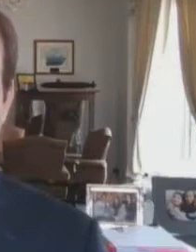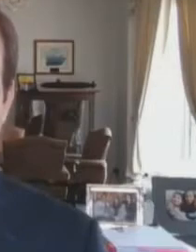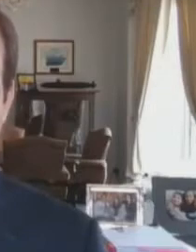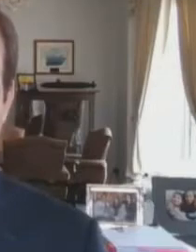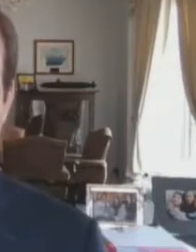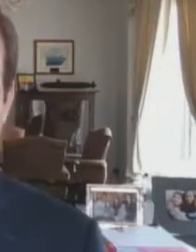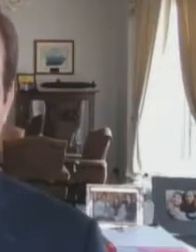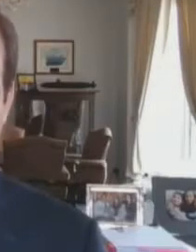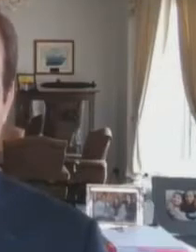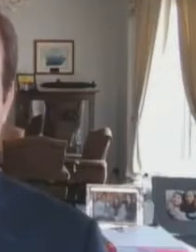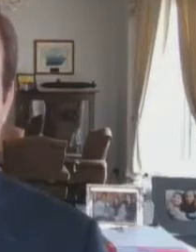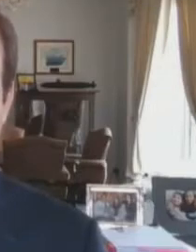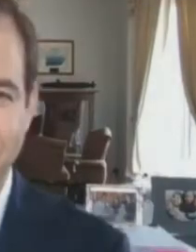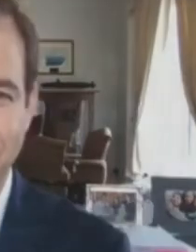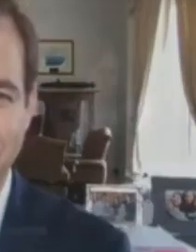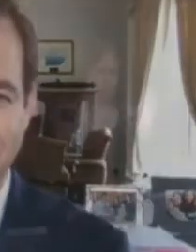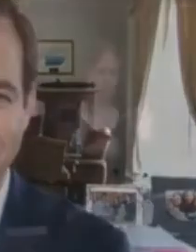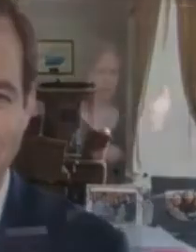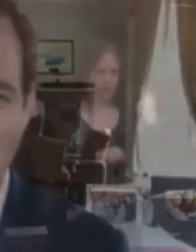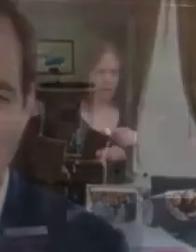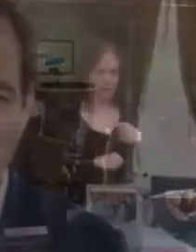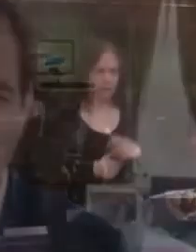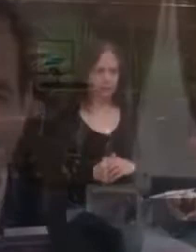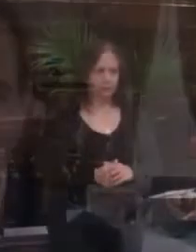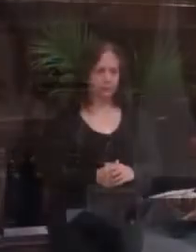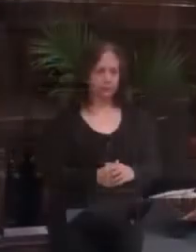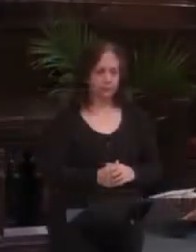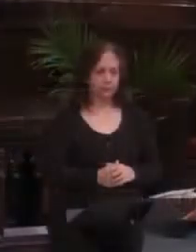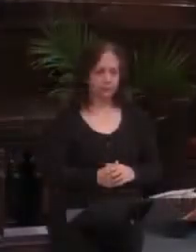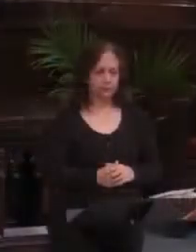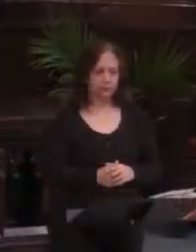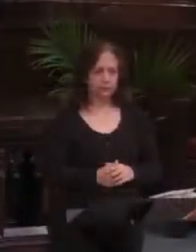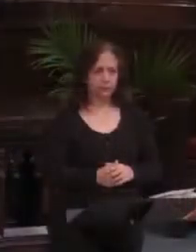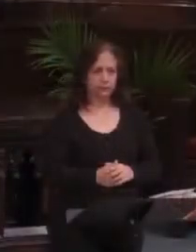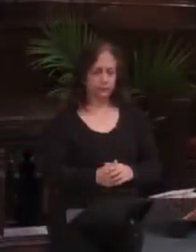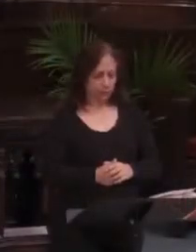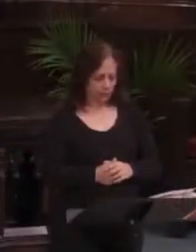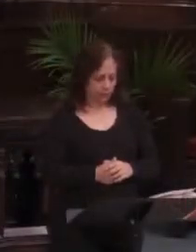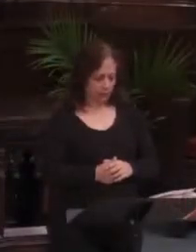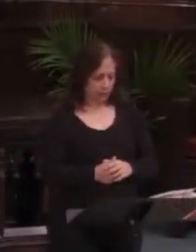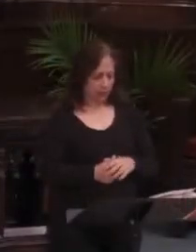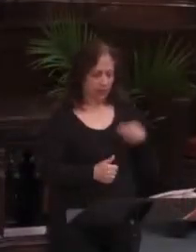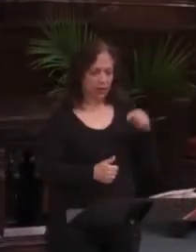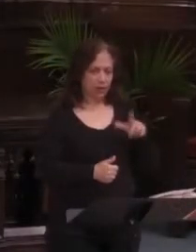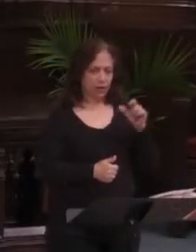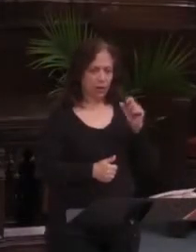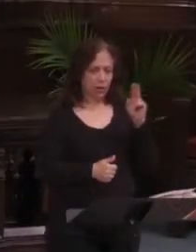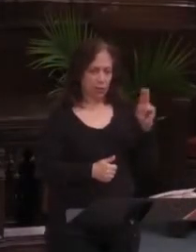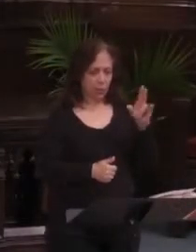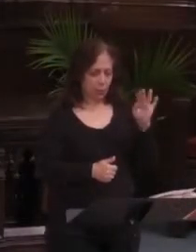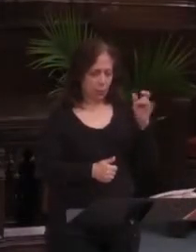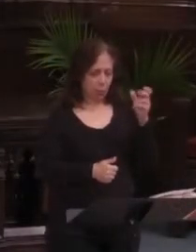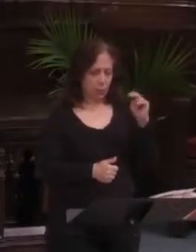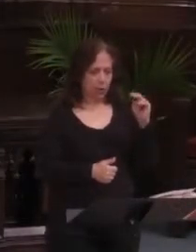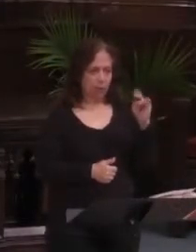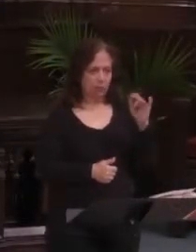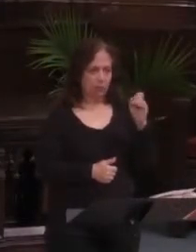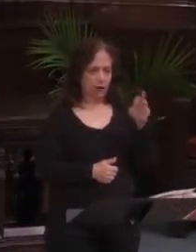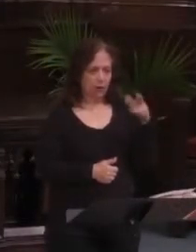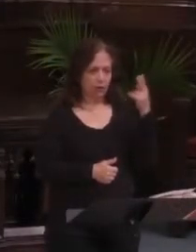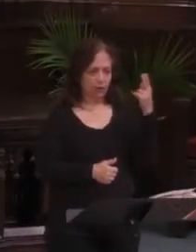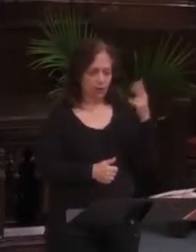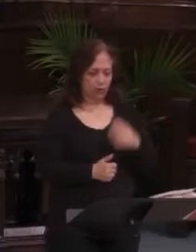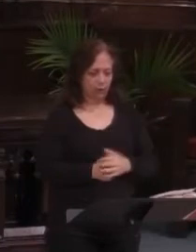you so much and have a great day. Good morning, everybody. This is Luke Bronin, the mayor of Hartford.